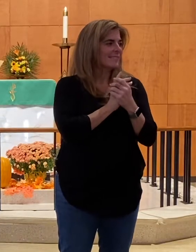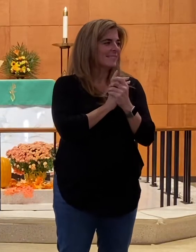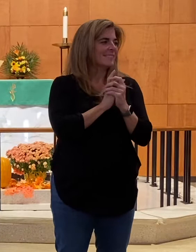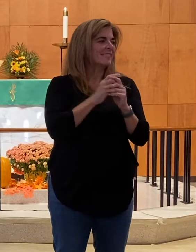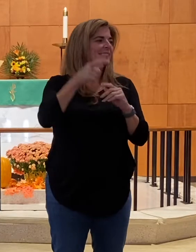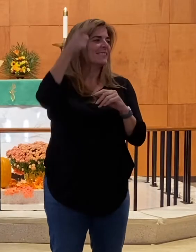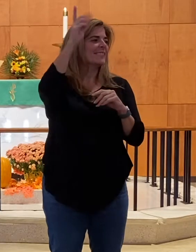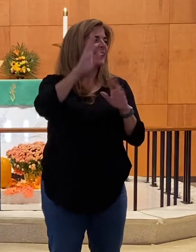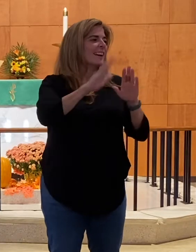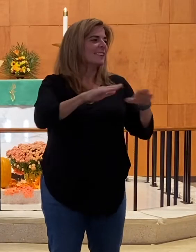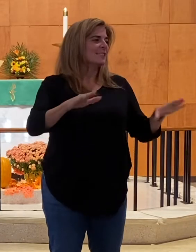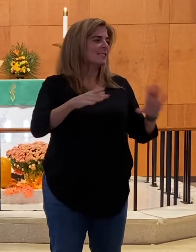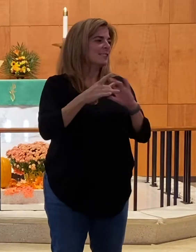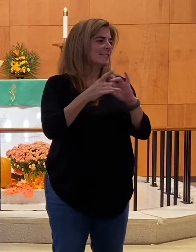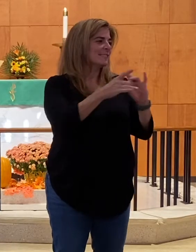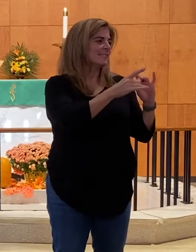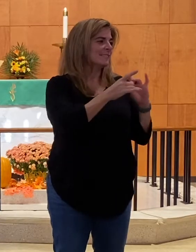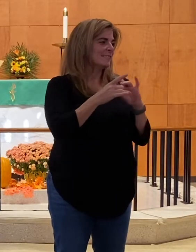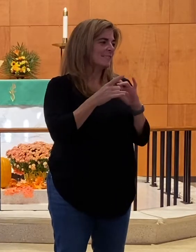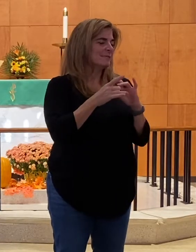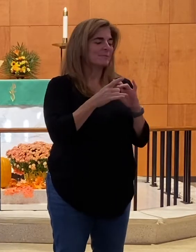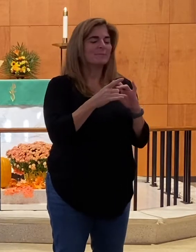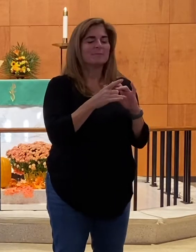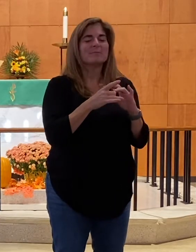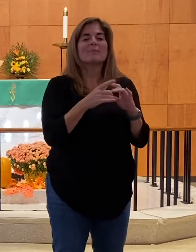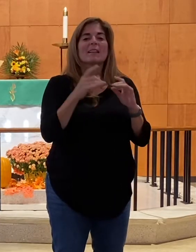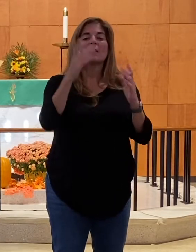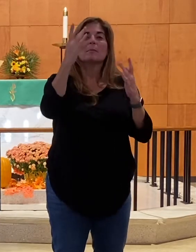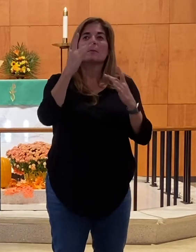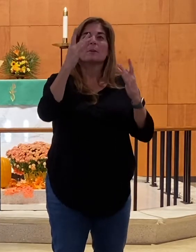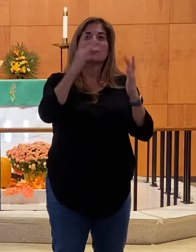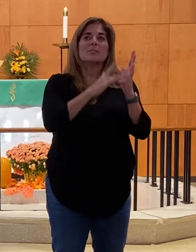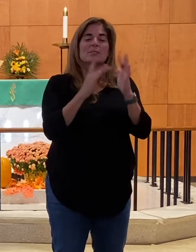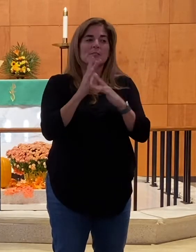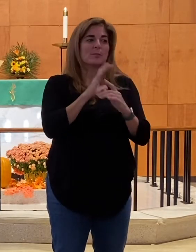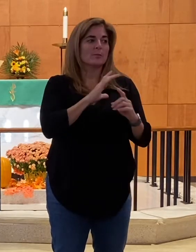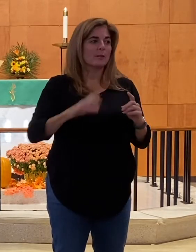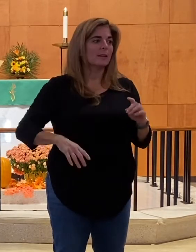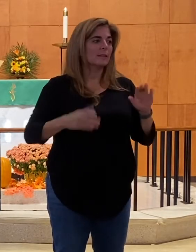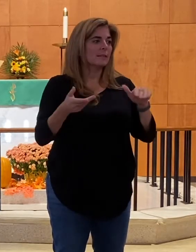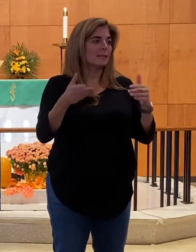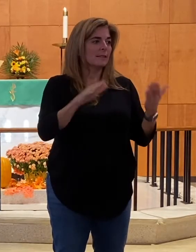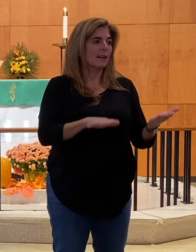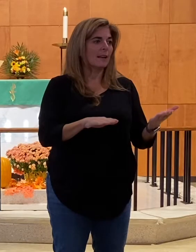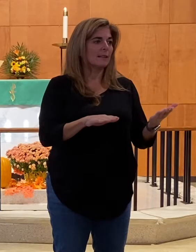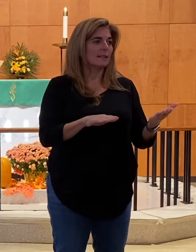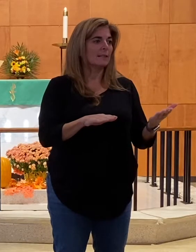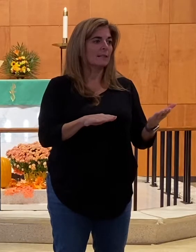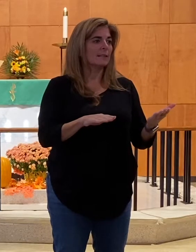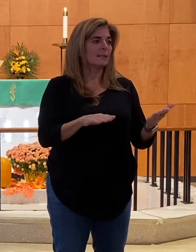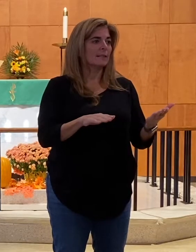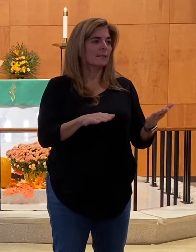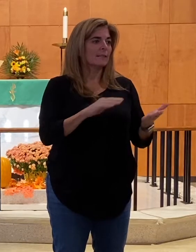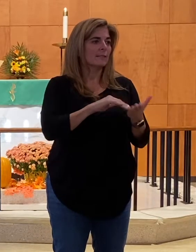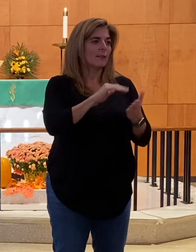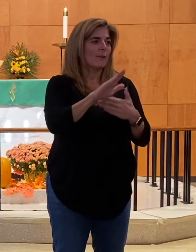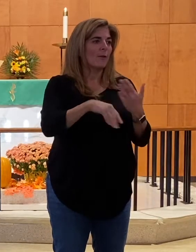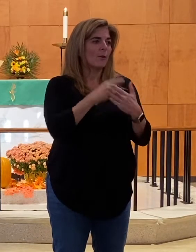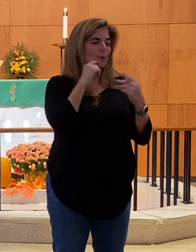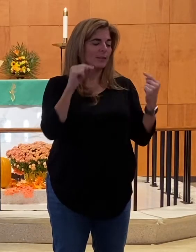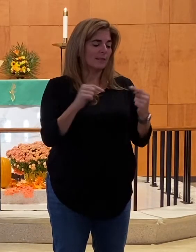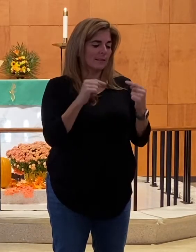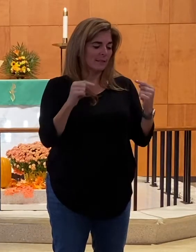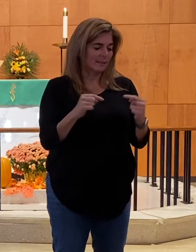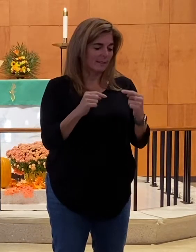God's children now. In the mercy of God, Jesus Christ was given to die for you, and for his sake, God forgives you all